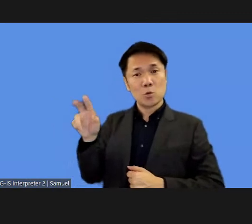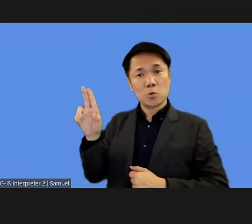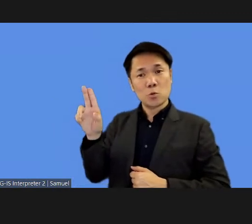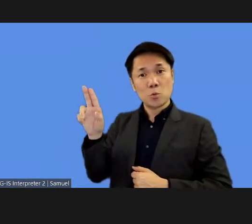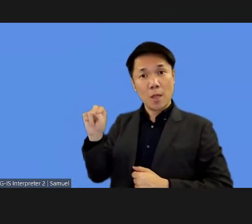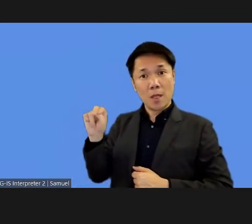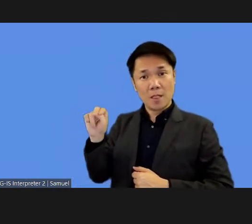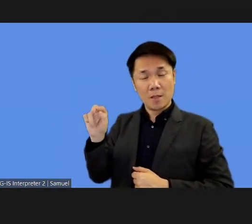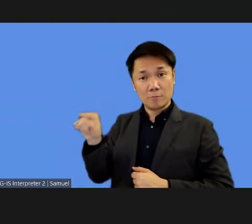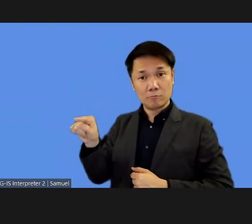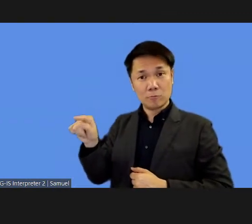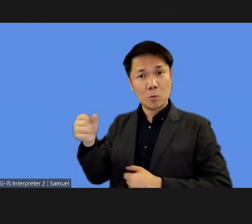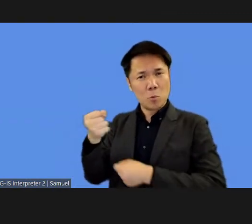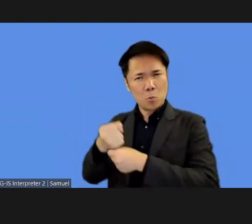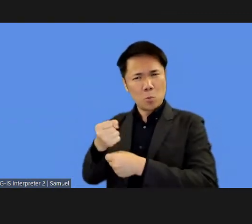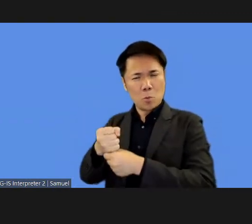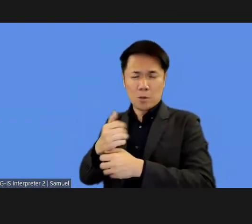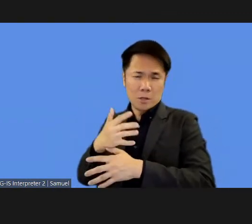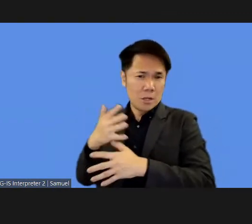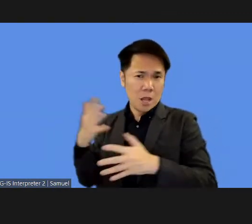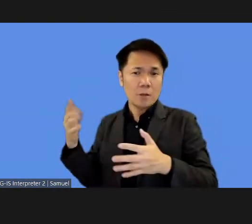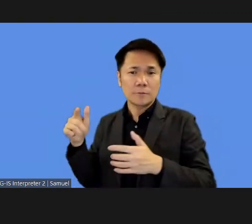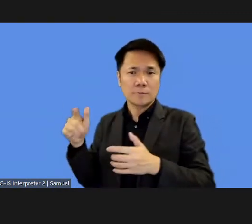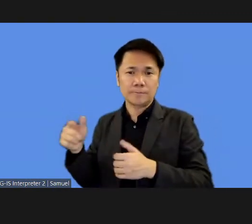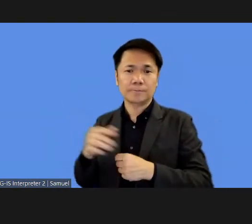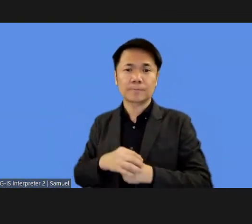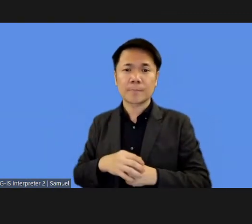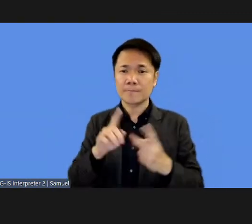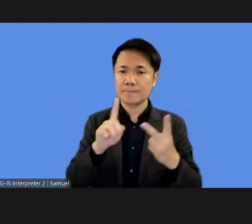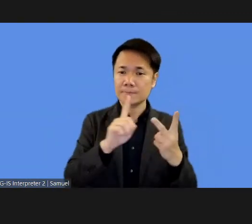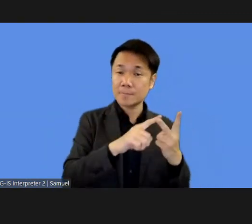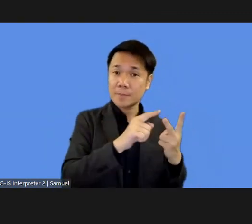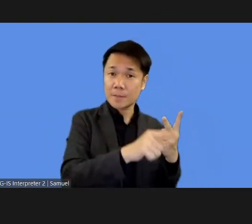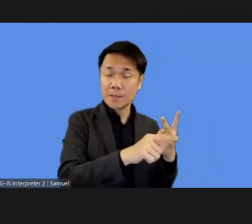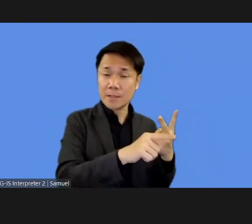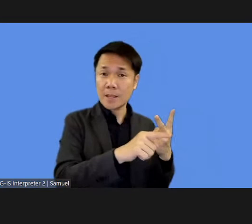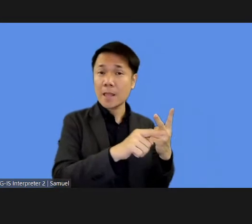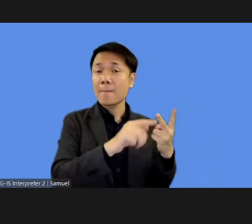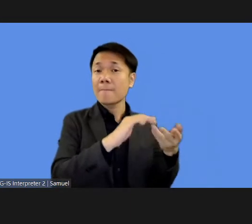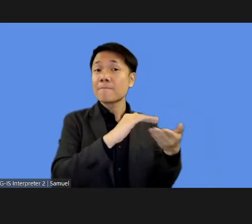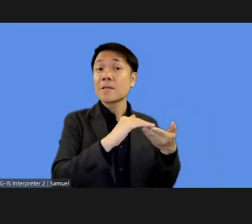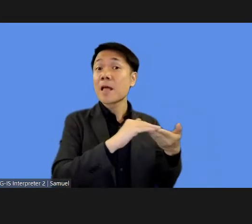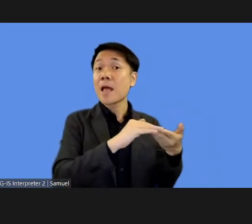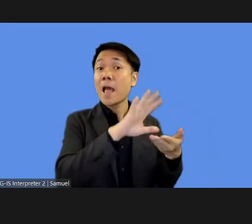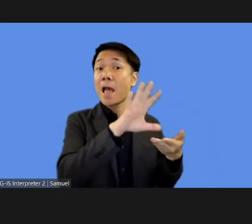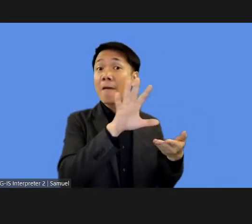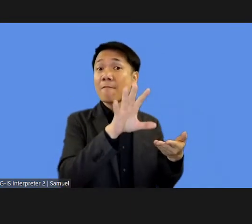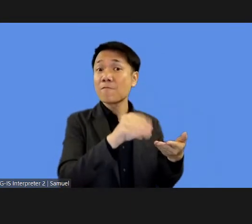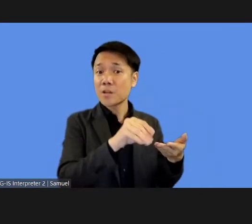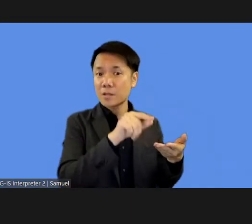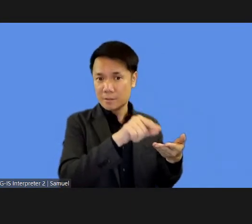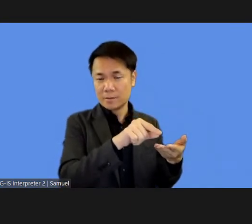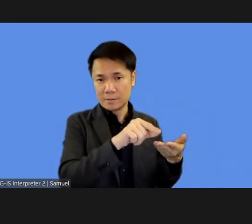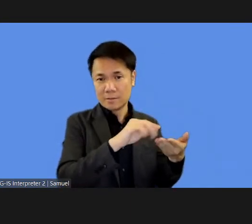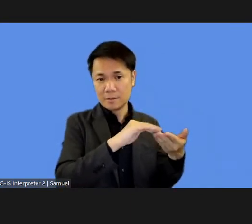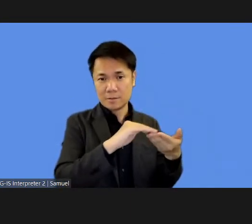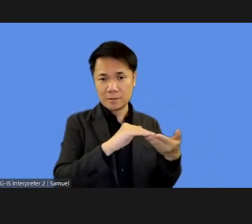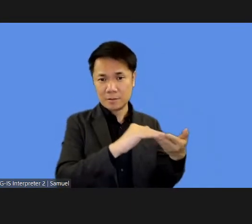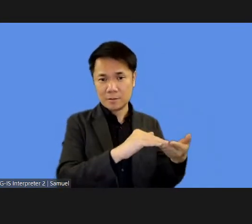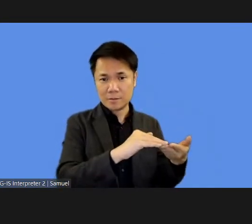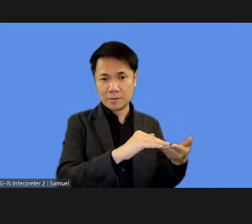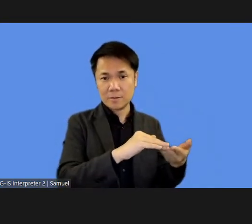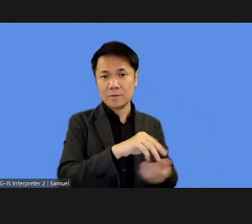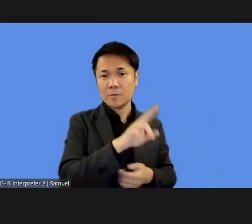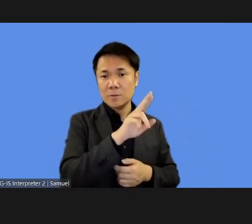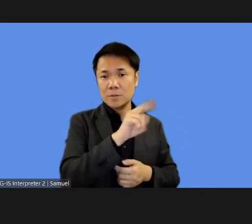work, but then at transboundary level, we have ANBO, the African Network of Basin Organizations, where you have a lot of transfer of